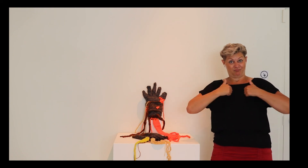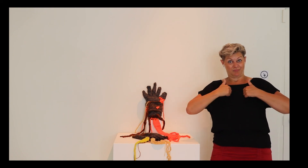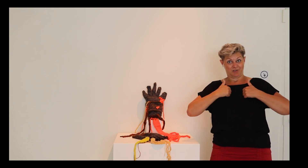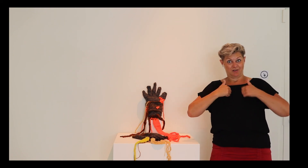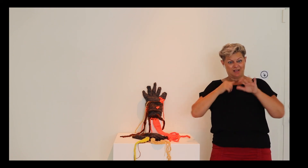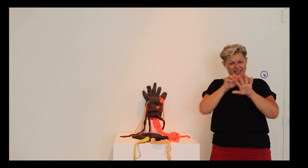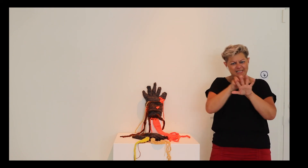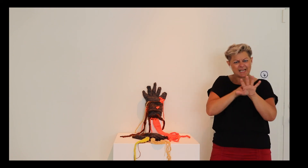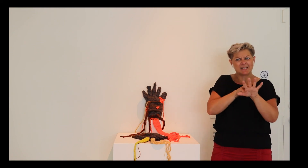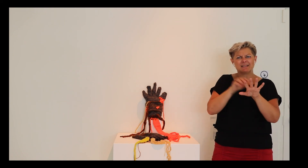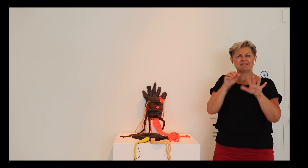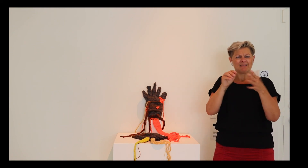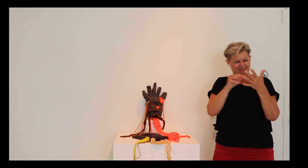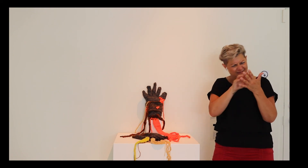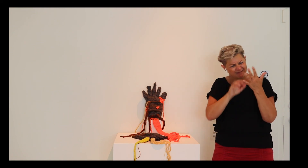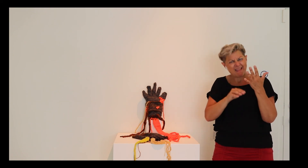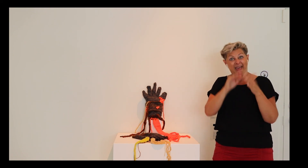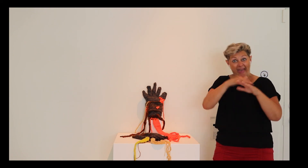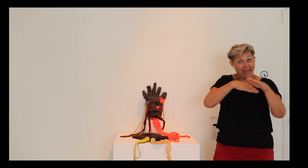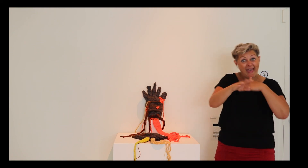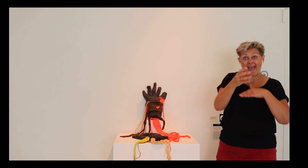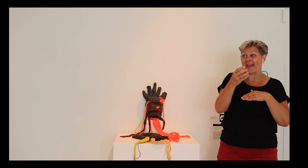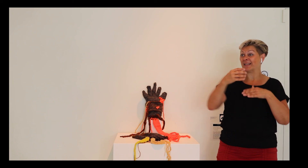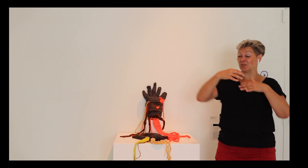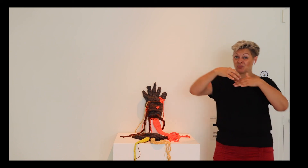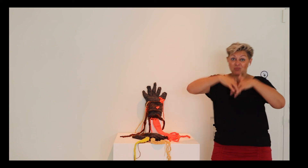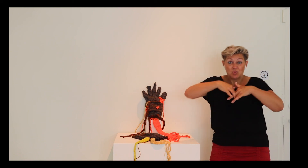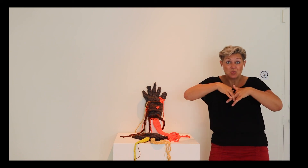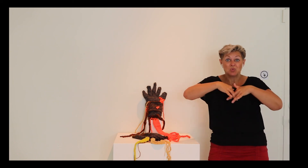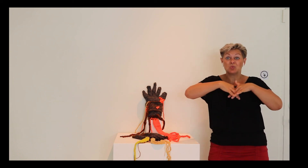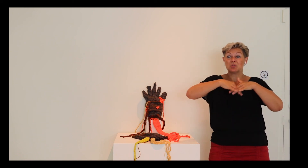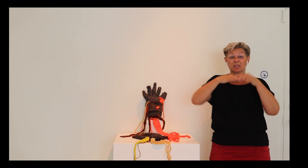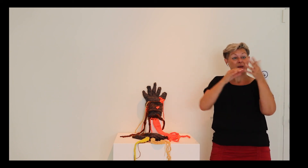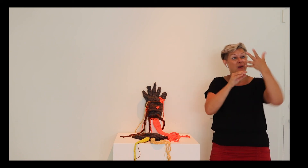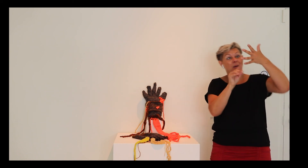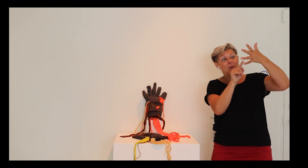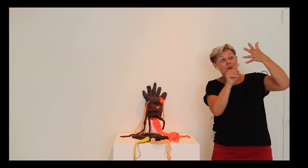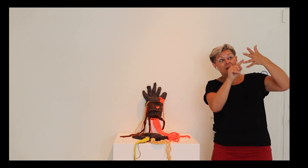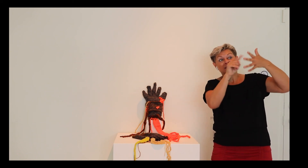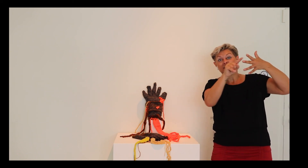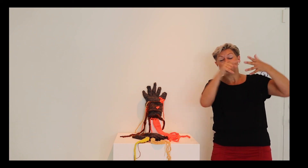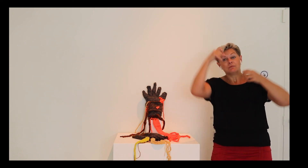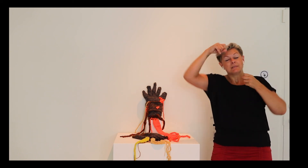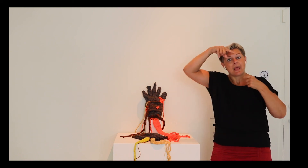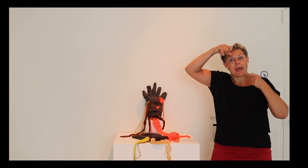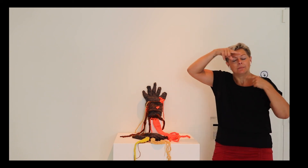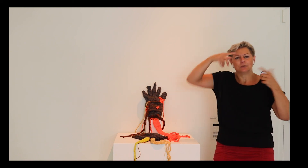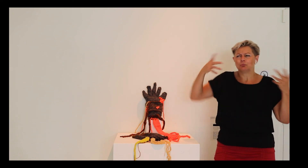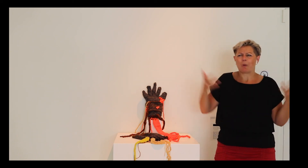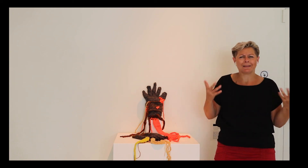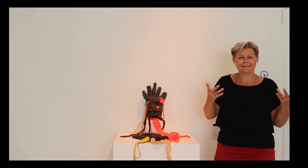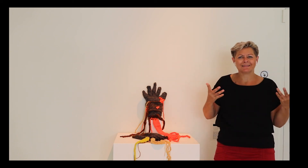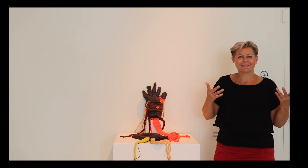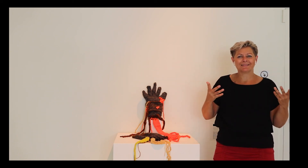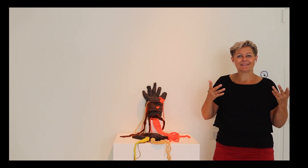hands? They look like they could be roots or branches or synapses. Either way, their job is to